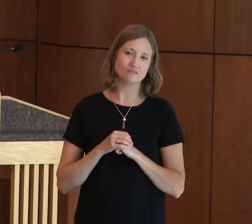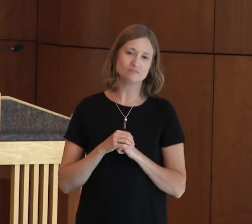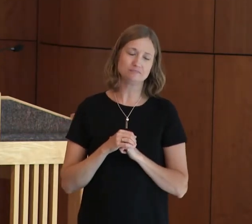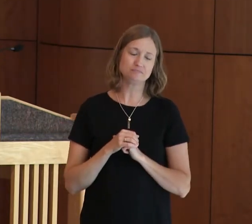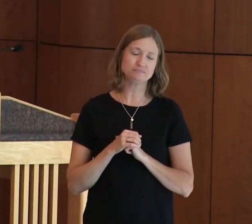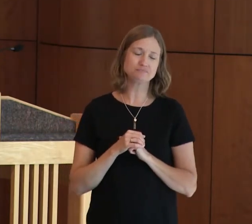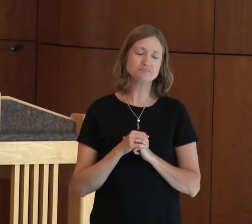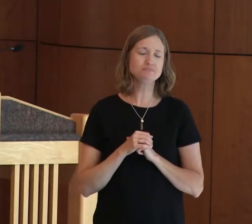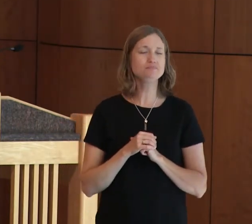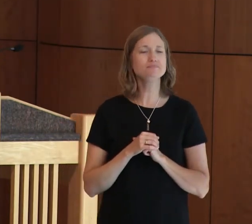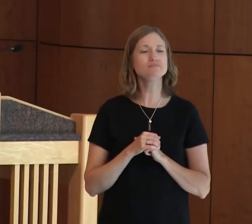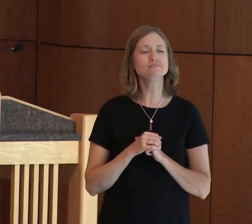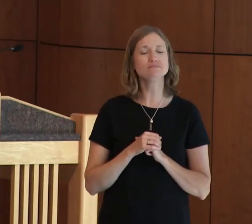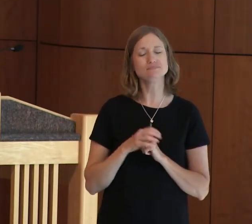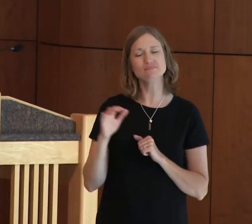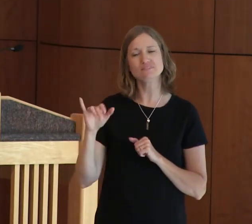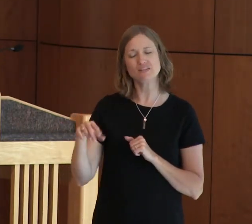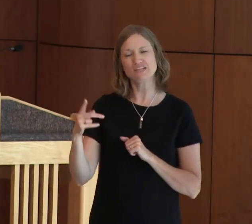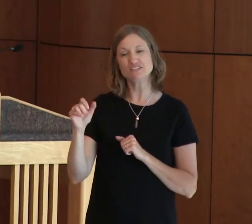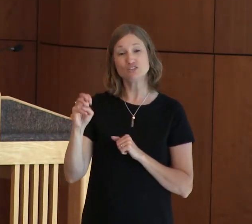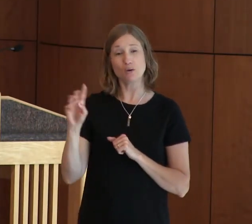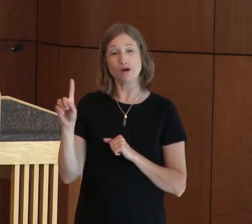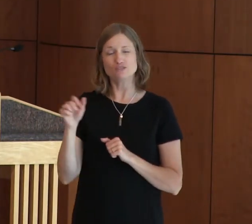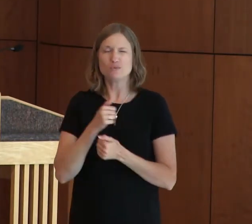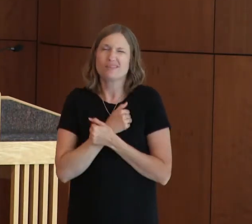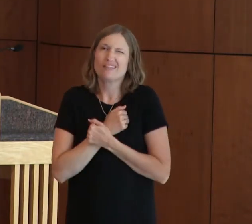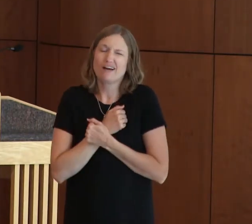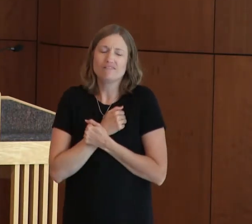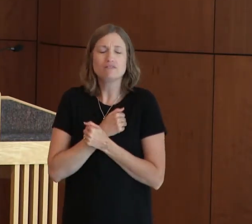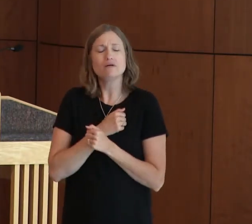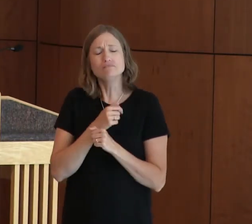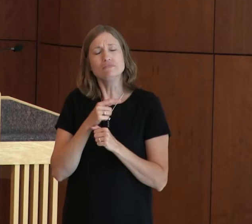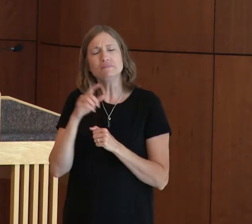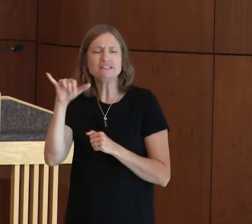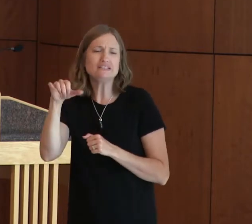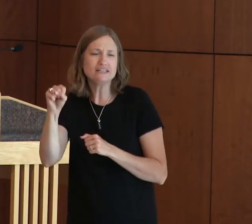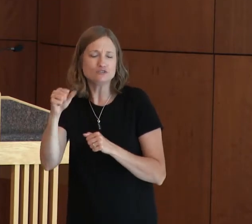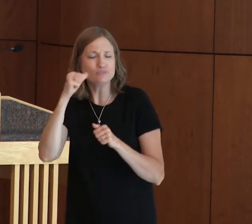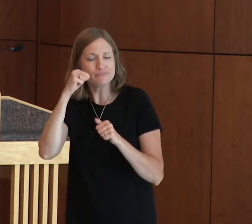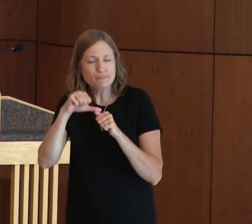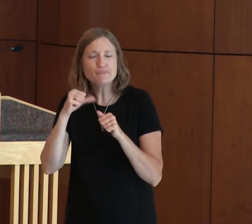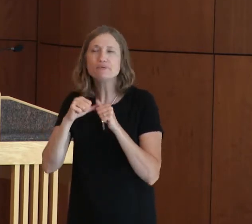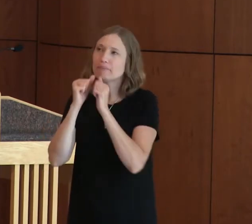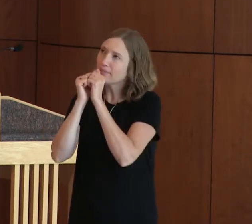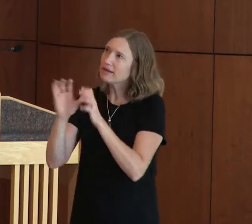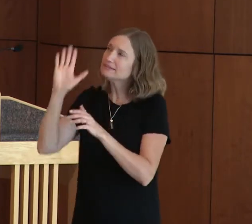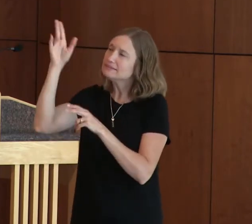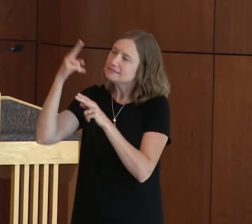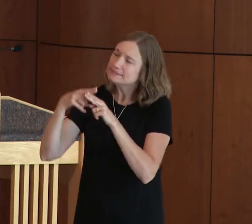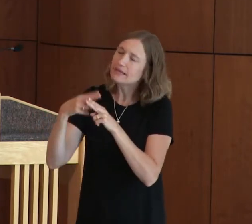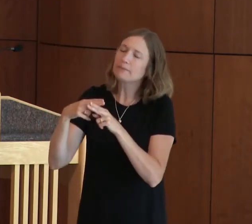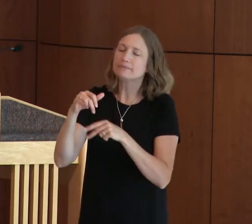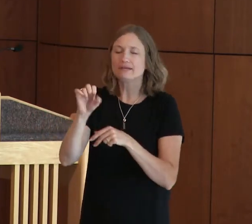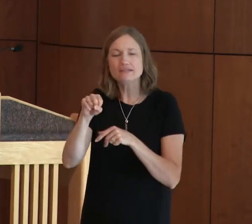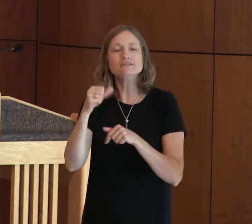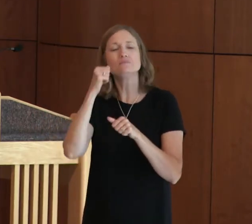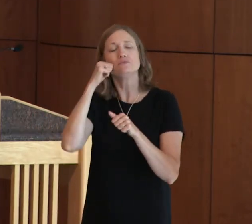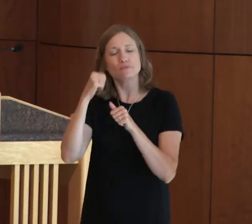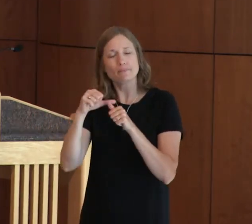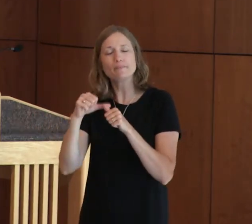But what I love about this psalm is not just the reminders that it gives us to bless the name of the Lord, not just the reminders to remember when